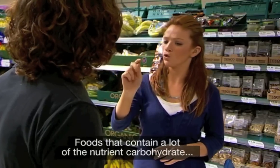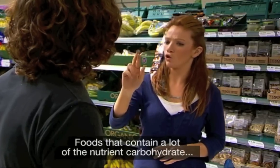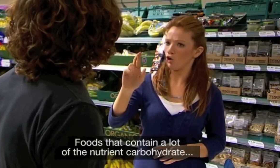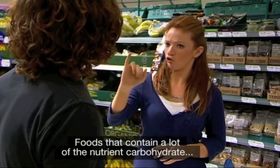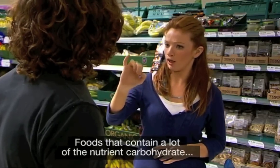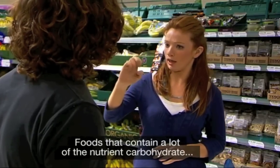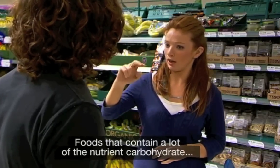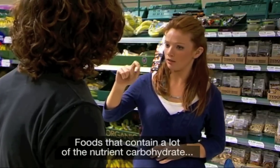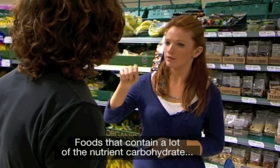lot of the nutrient,